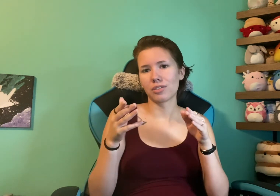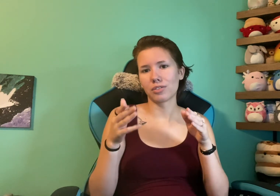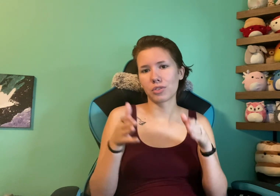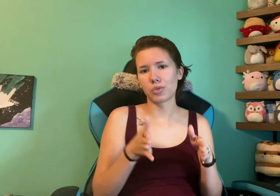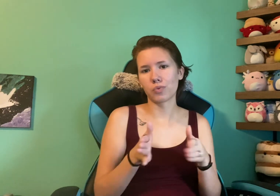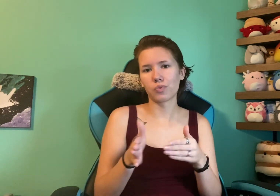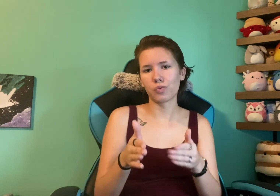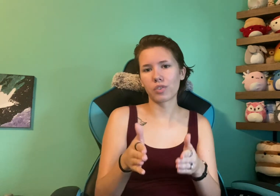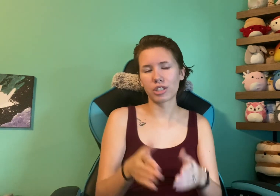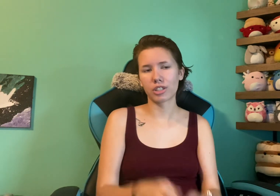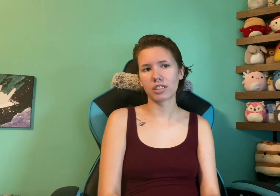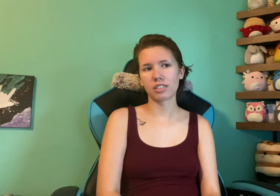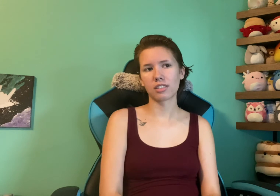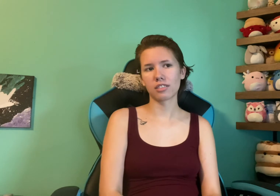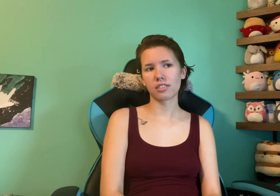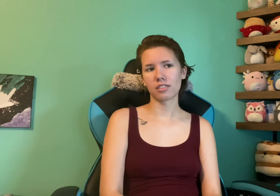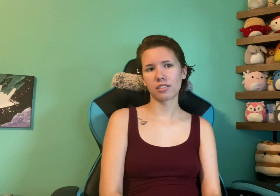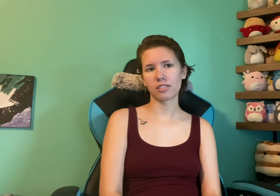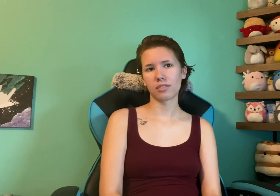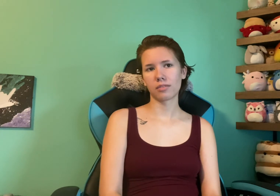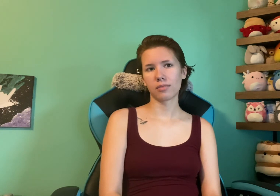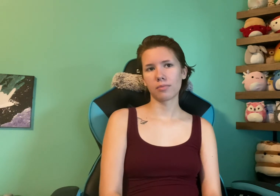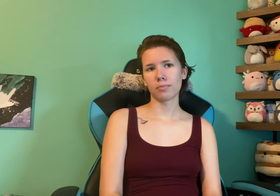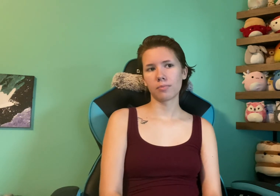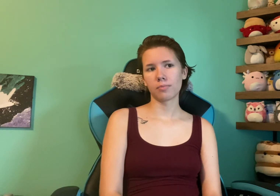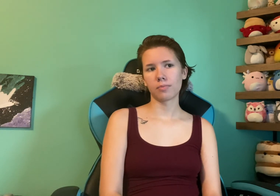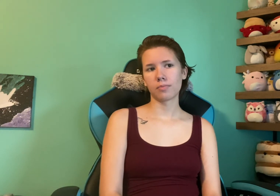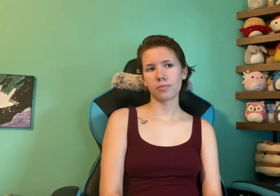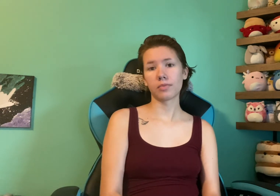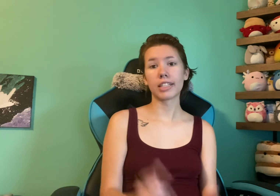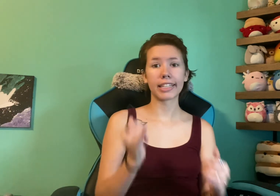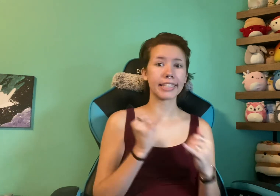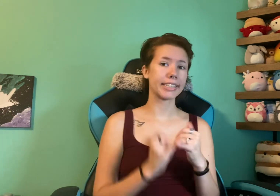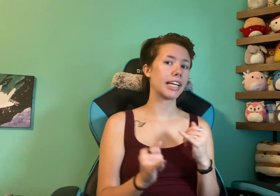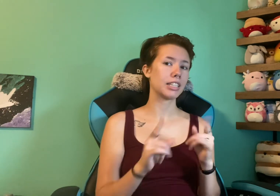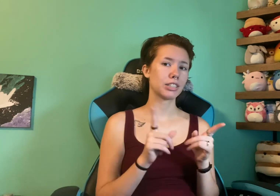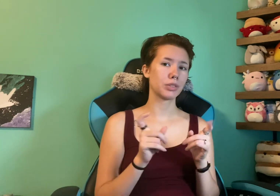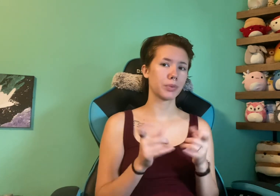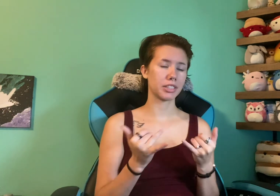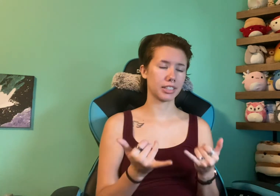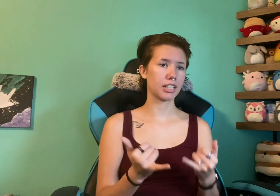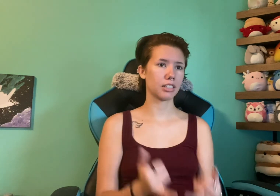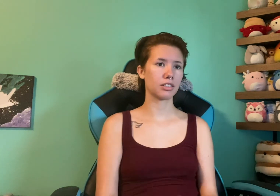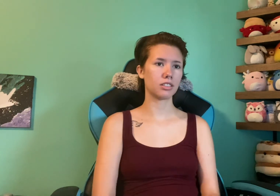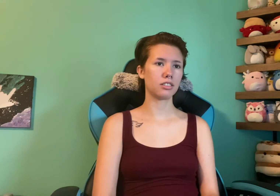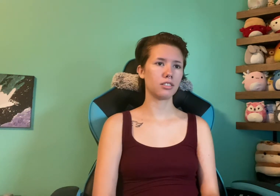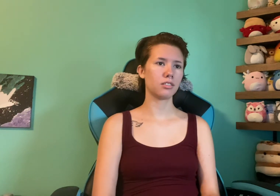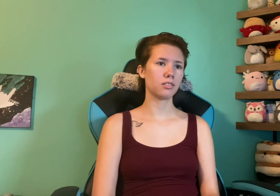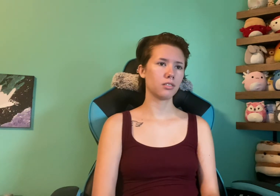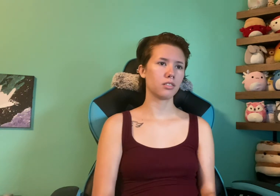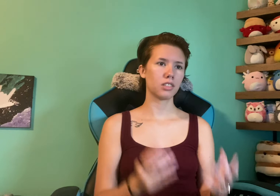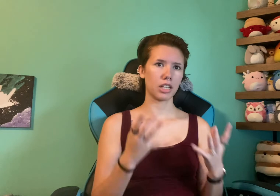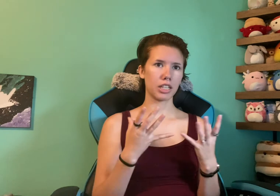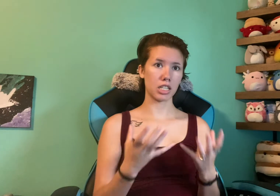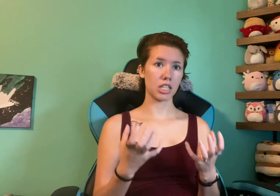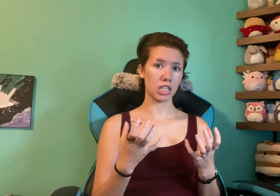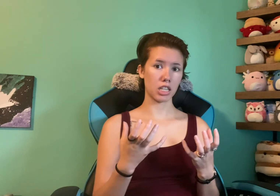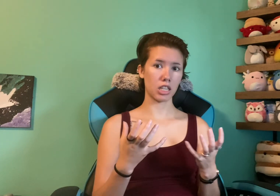counterclockwise. Okay, so we're on the last type of question here, which are, a lot of the questions we've done so far